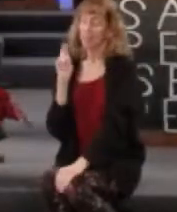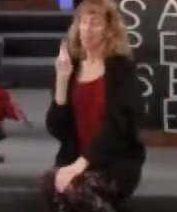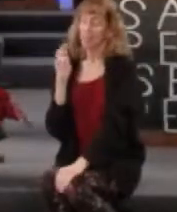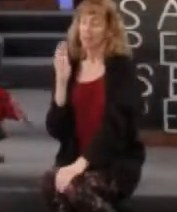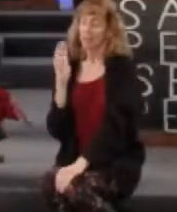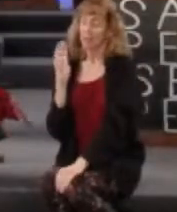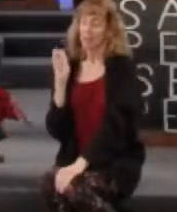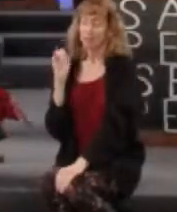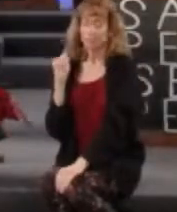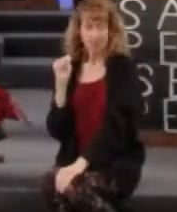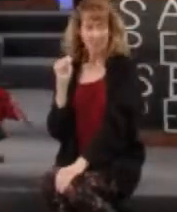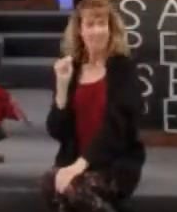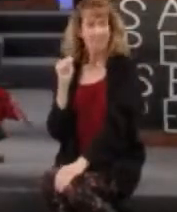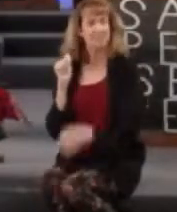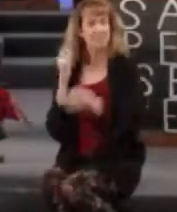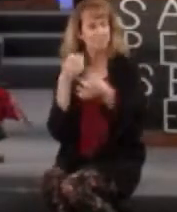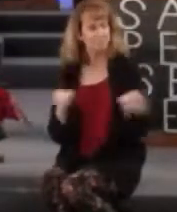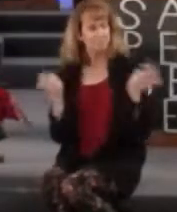half the outline.